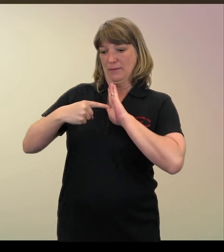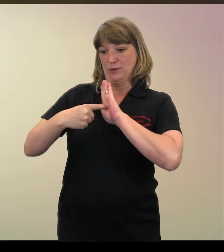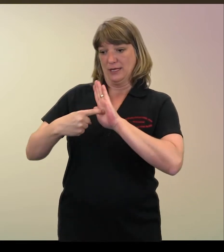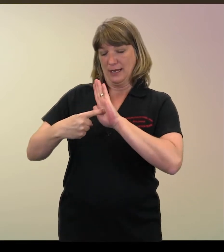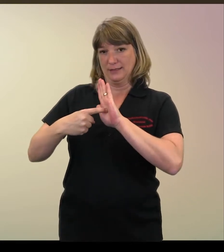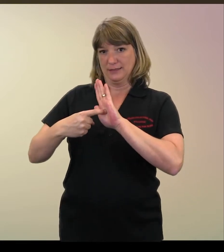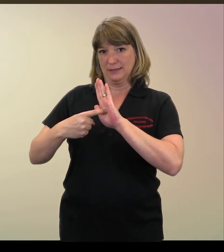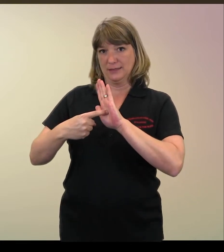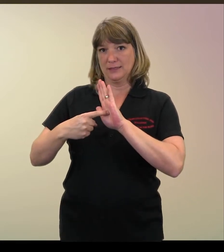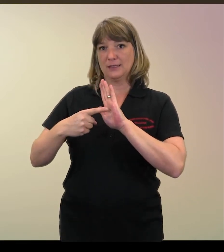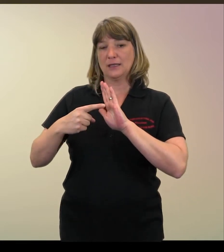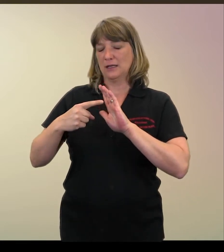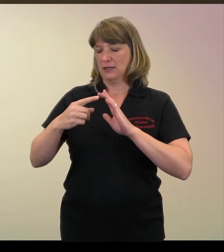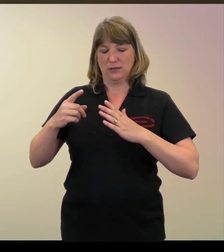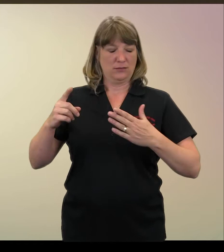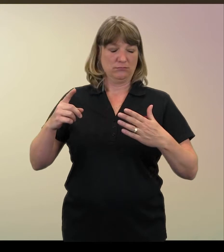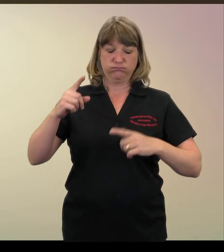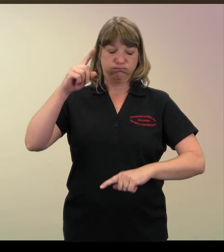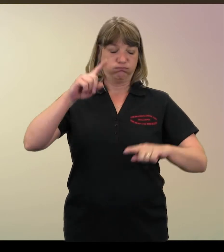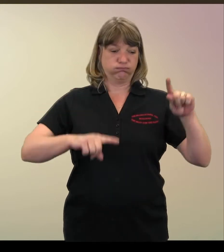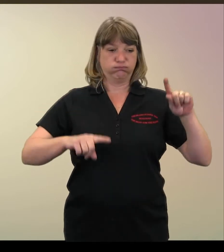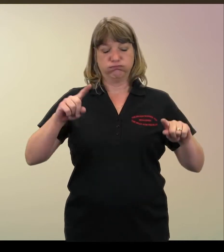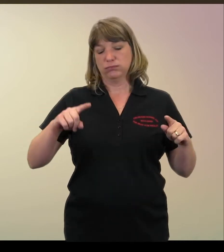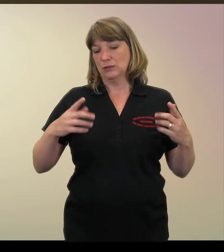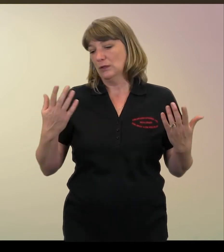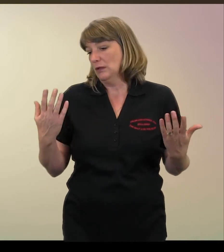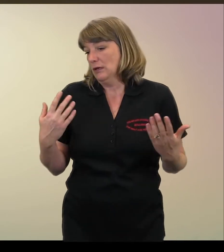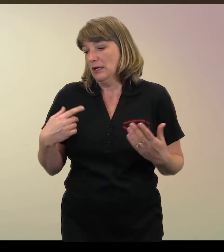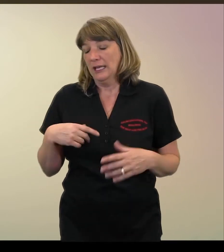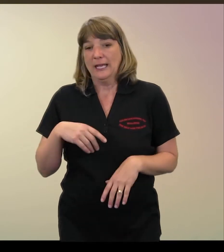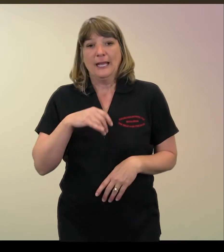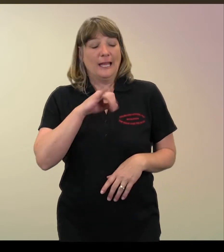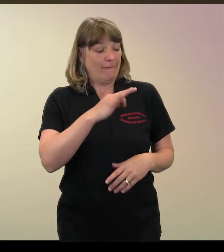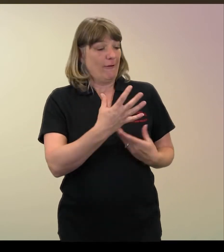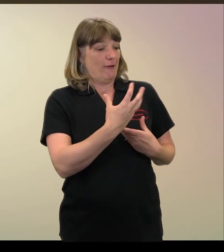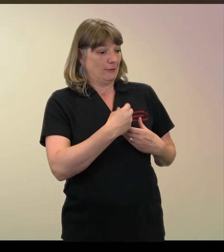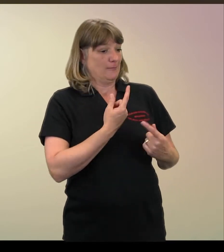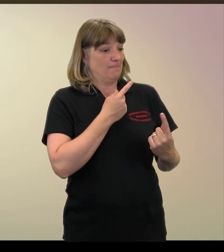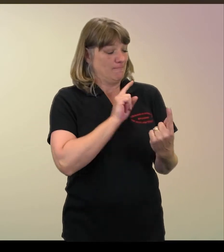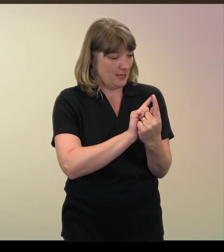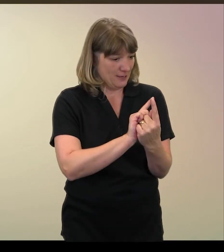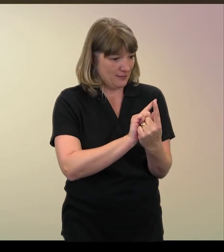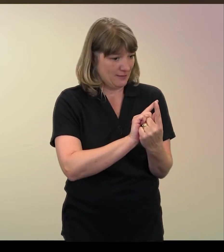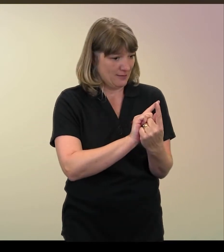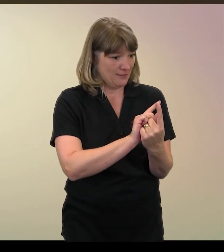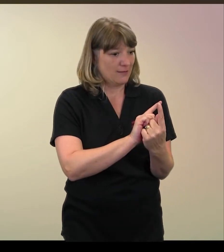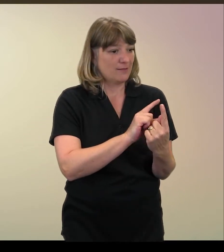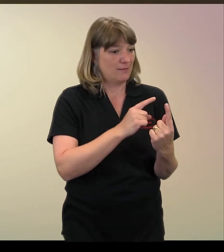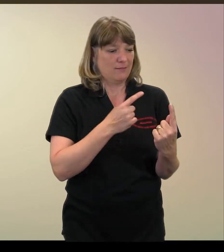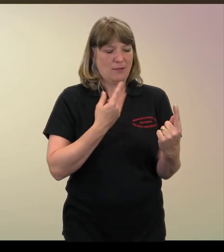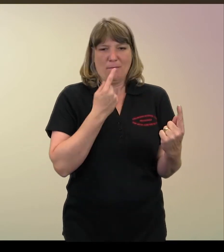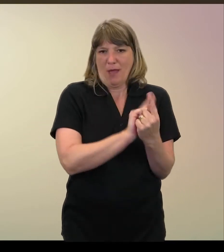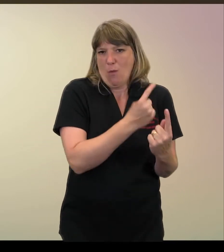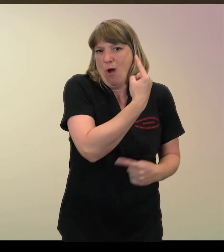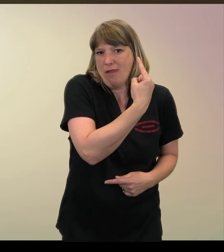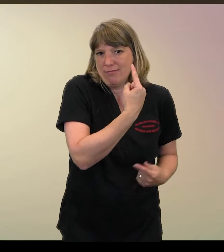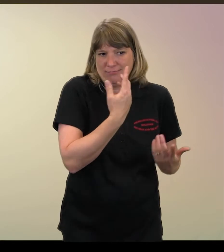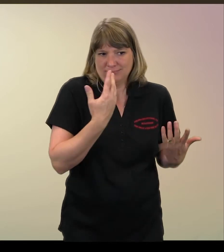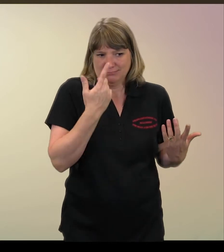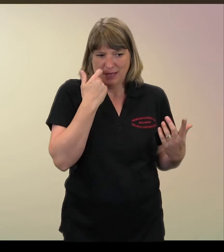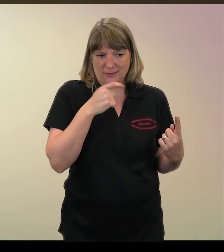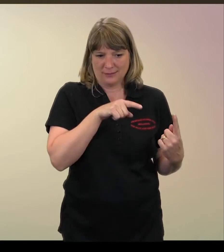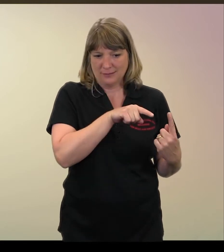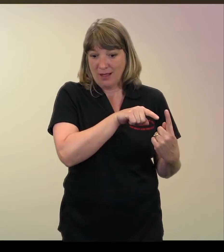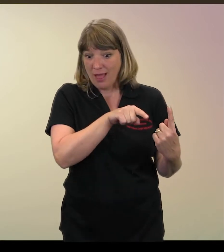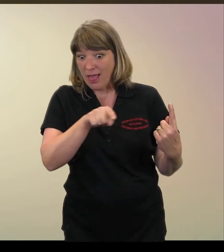present varies very much across children. So we often say if you've met one child with autism, you've met one child with autism,